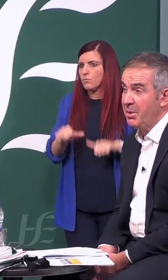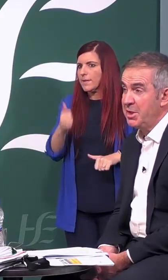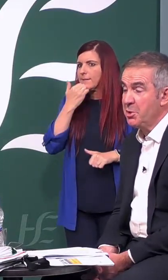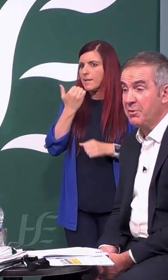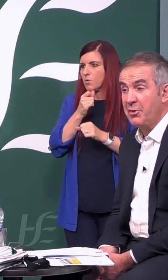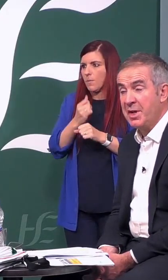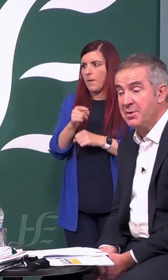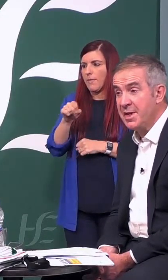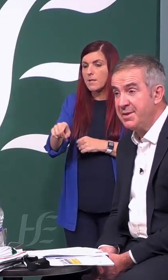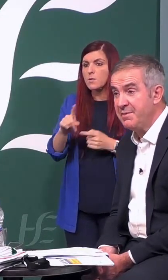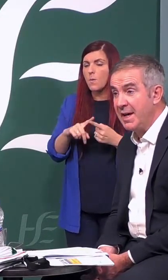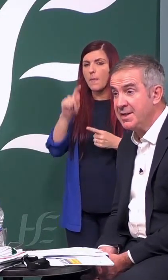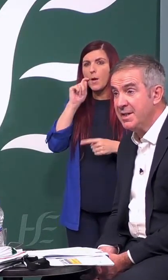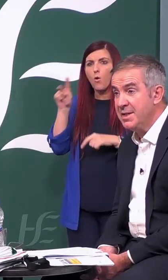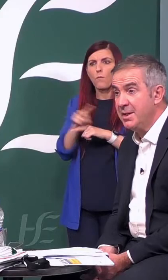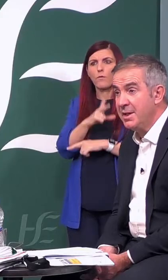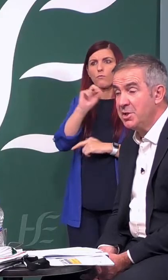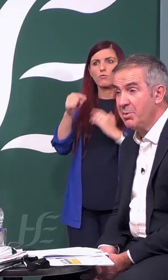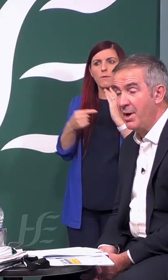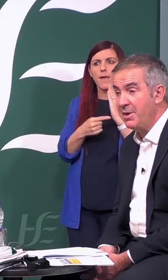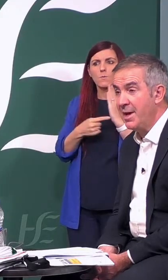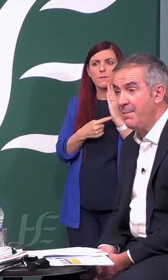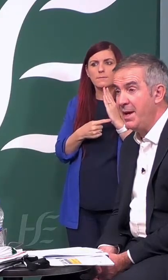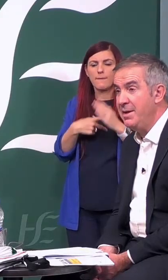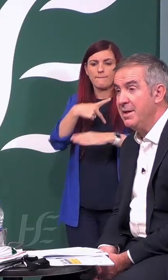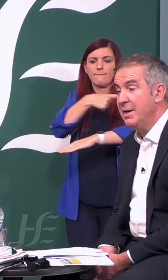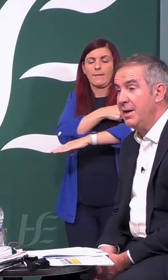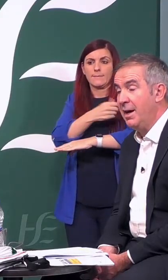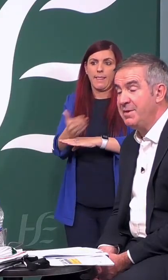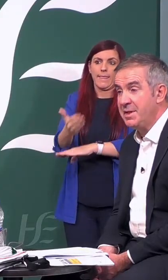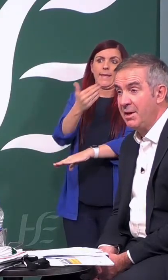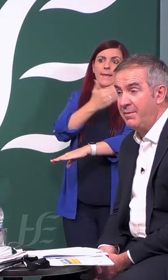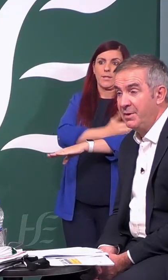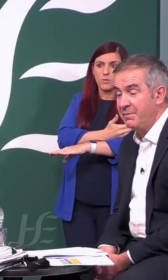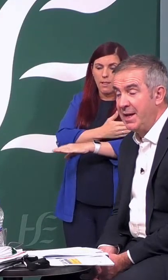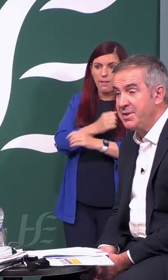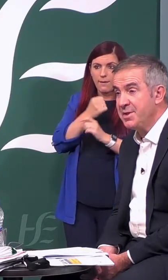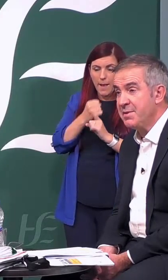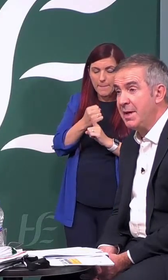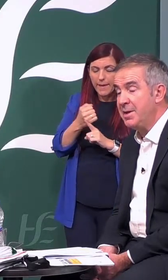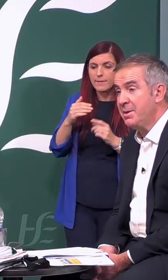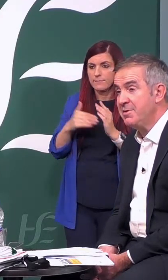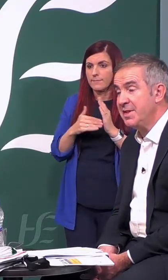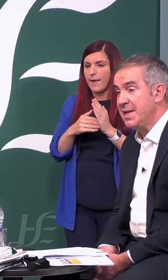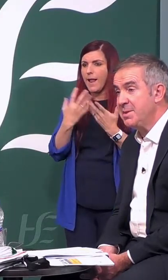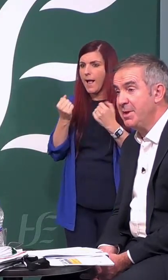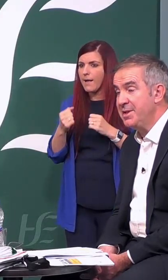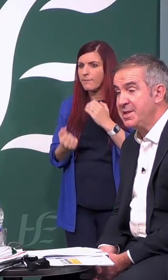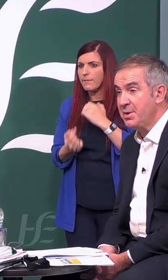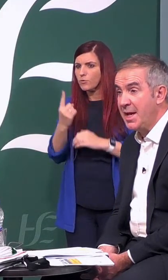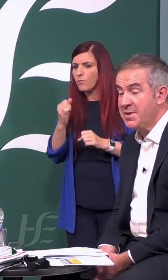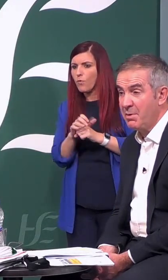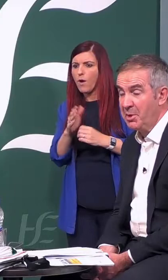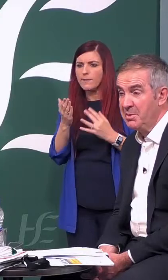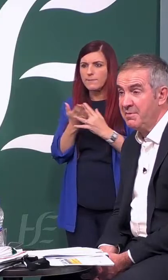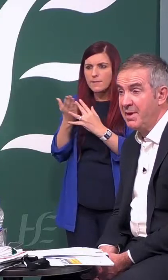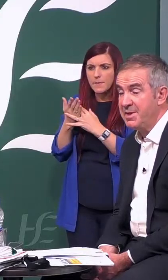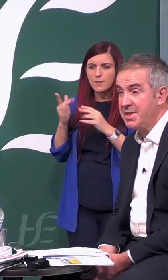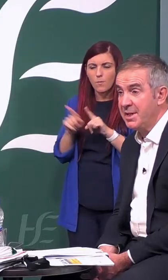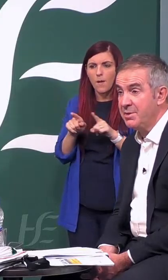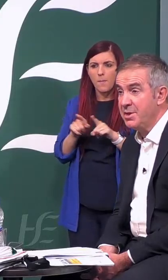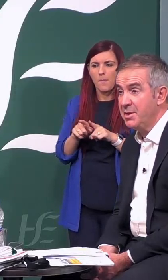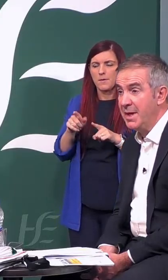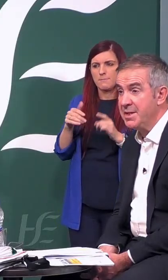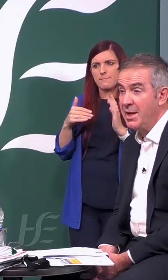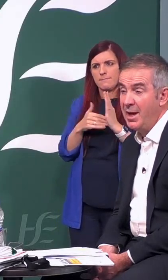successful. They've probably done over 300,000 vaccines in the initial primary campaign. Obviously, they offer advantages as well in terms of accessibility. So yes, we're working with the